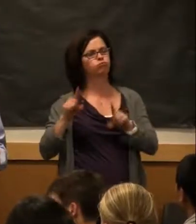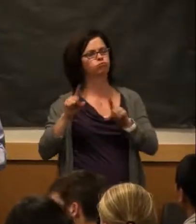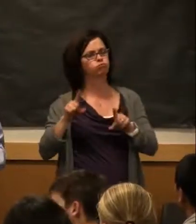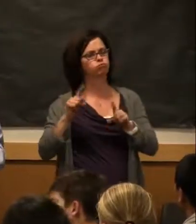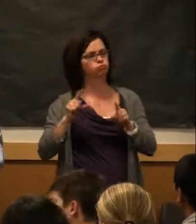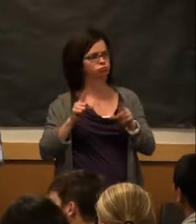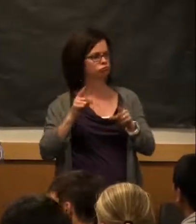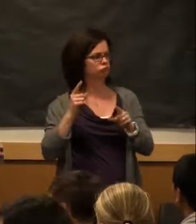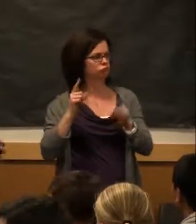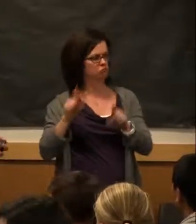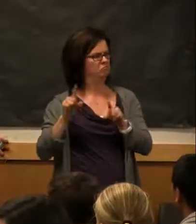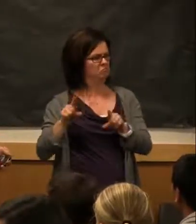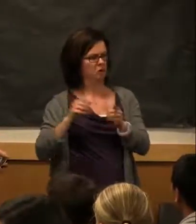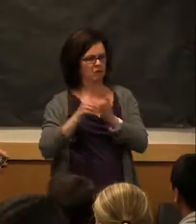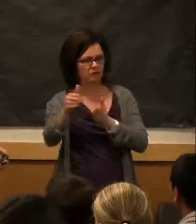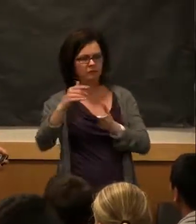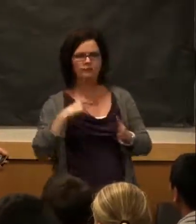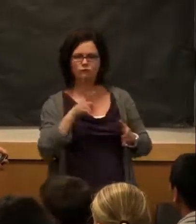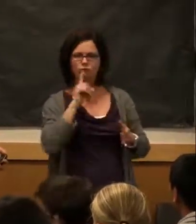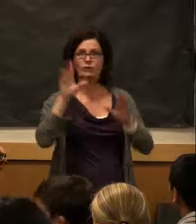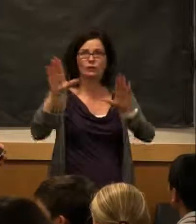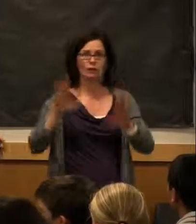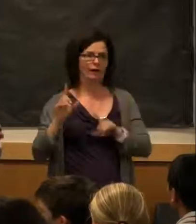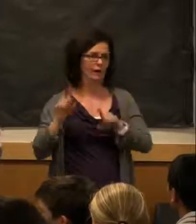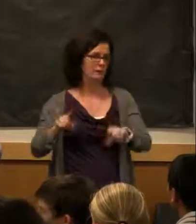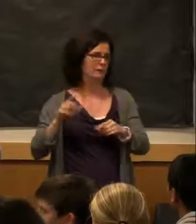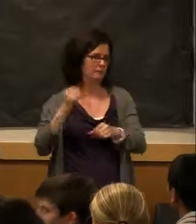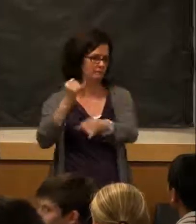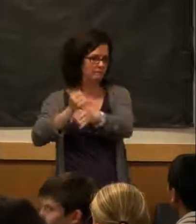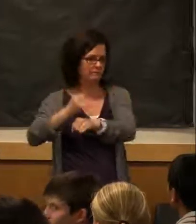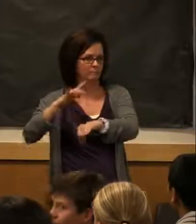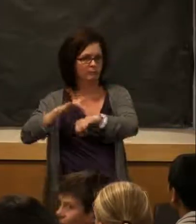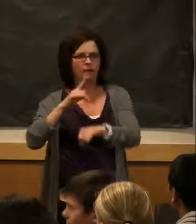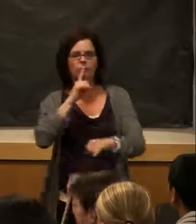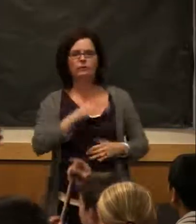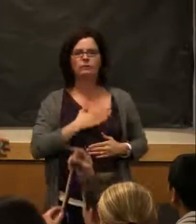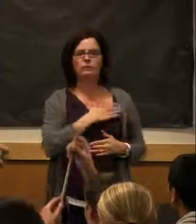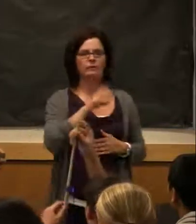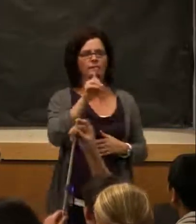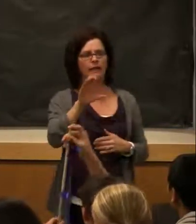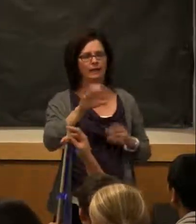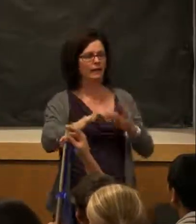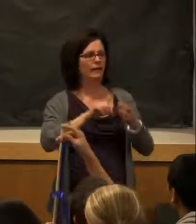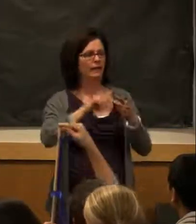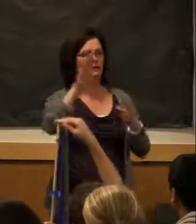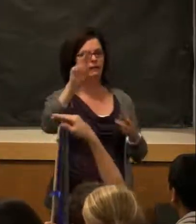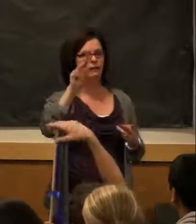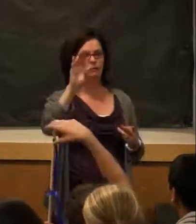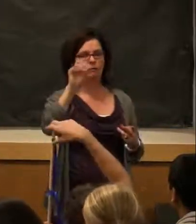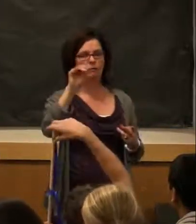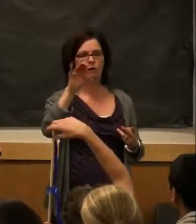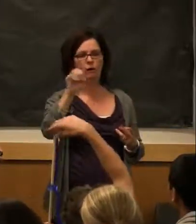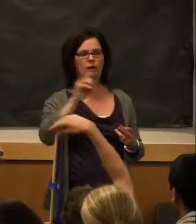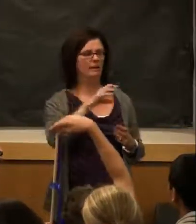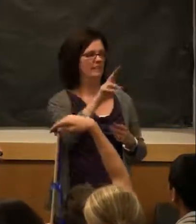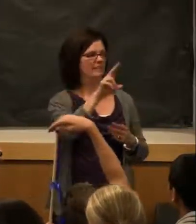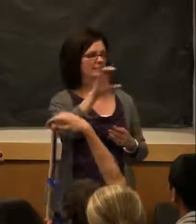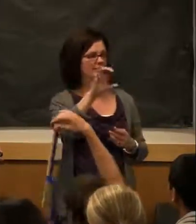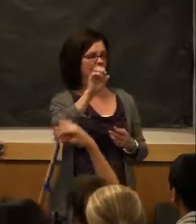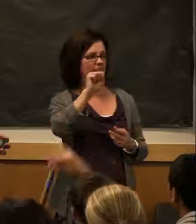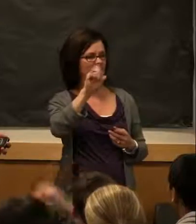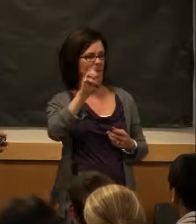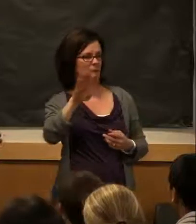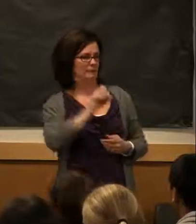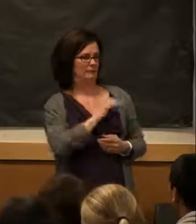which is great. And I just so appreciate Diane and Bonnie and the rest of the CSDB staff putting this